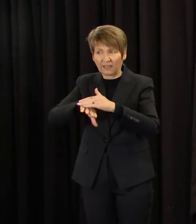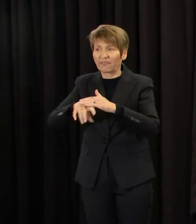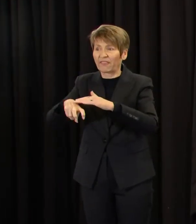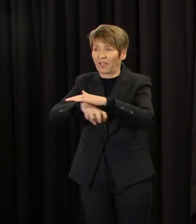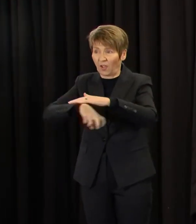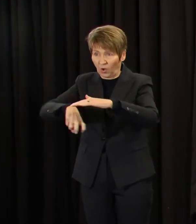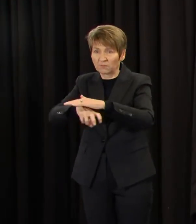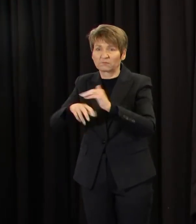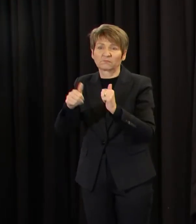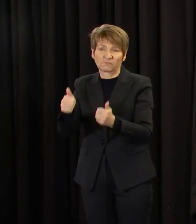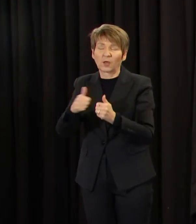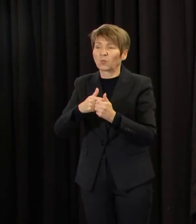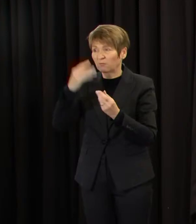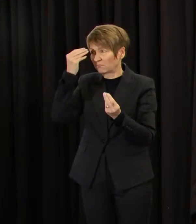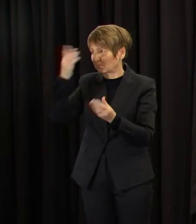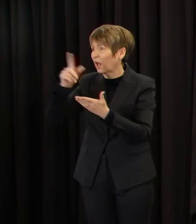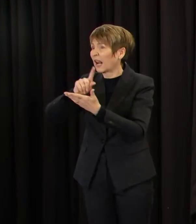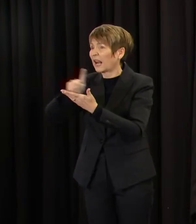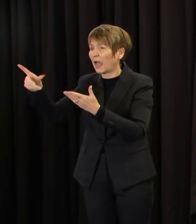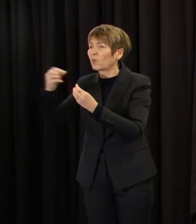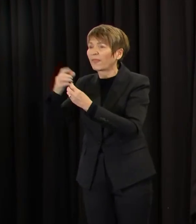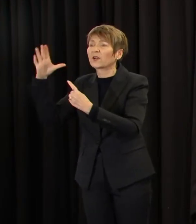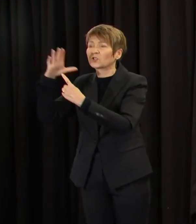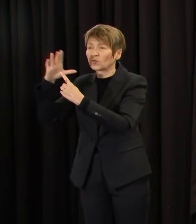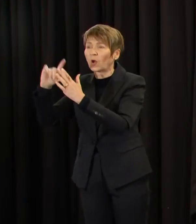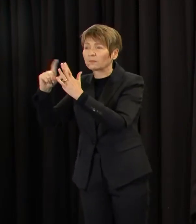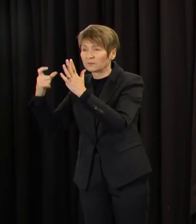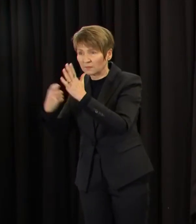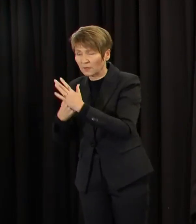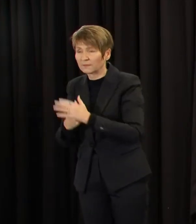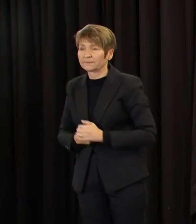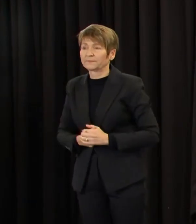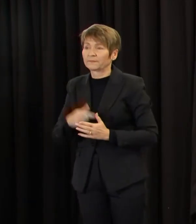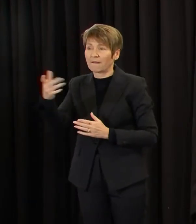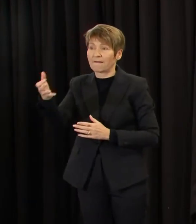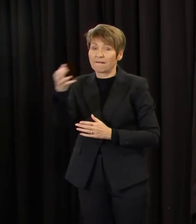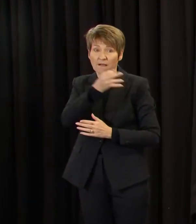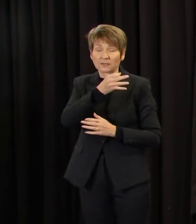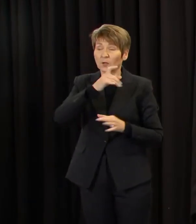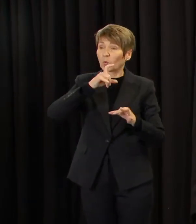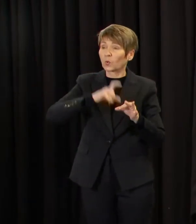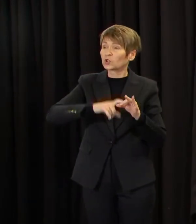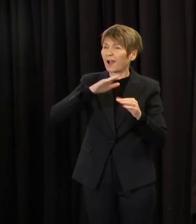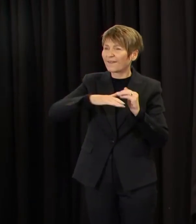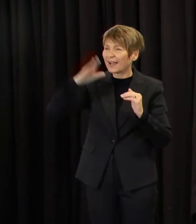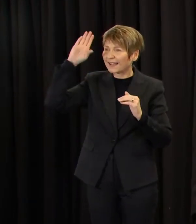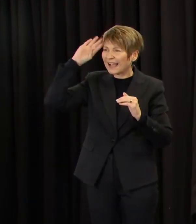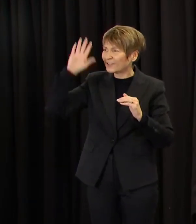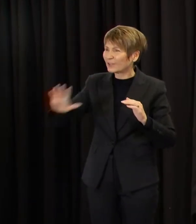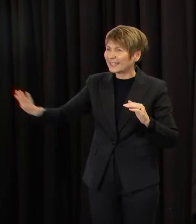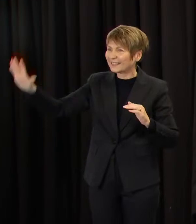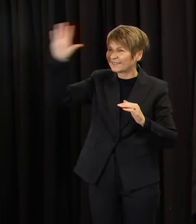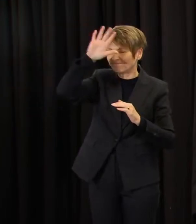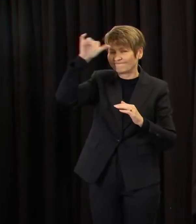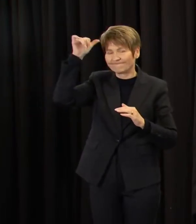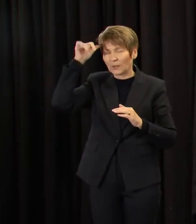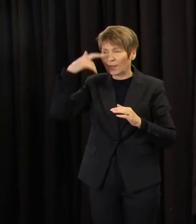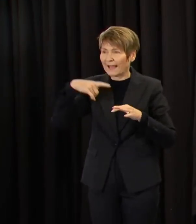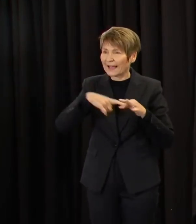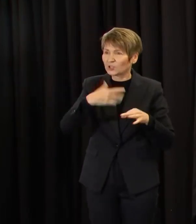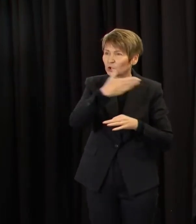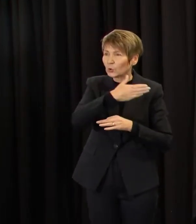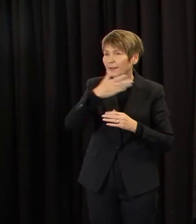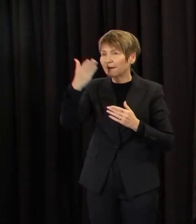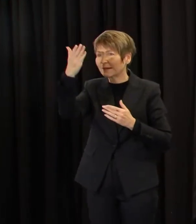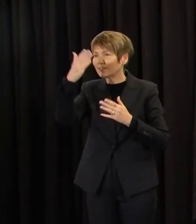show release. And this may be one for the Premier again, but what about regional Victoria? We always ask you, but people outside of Shepparton